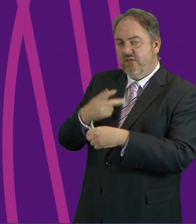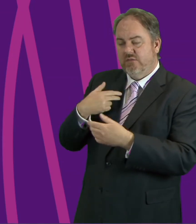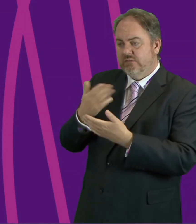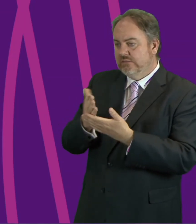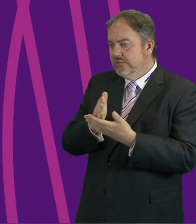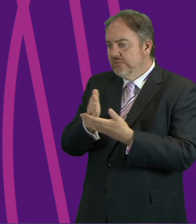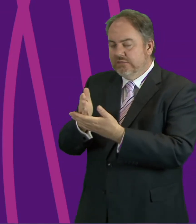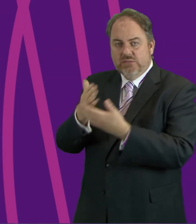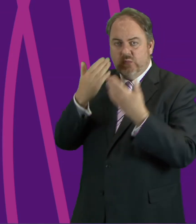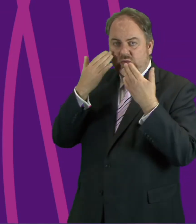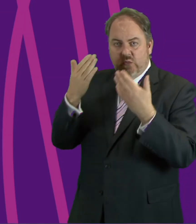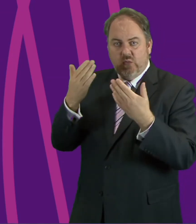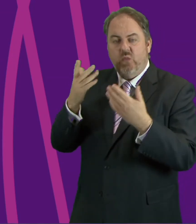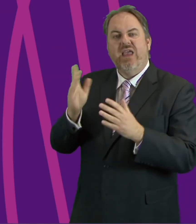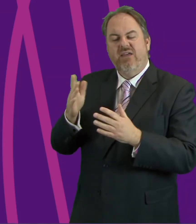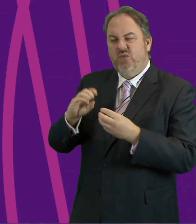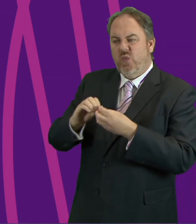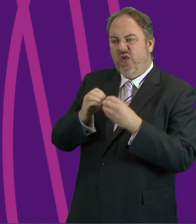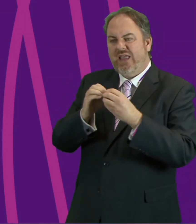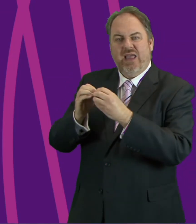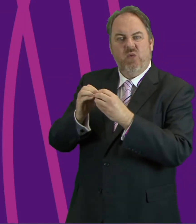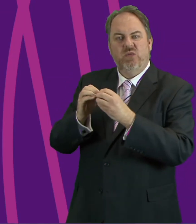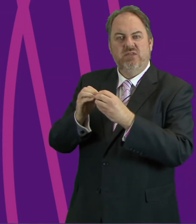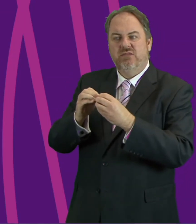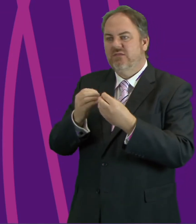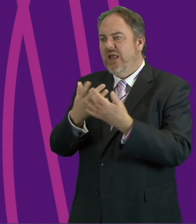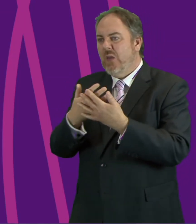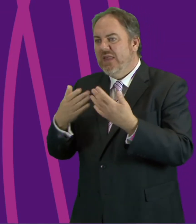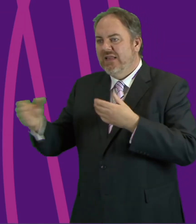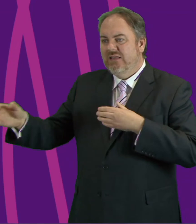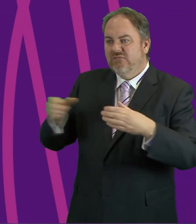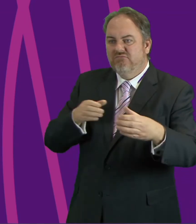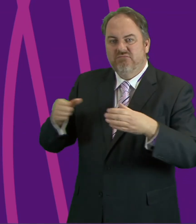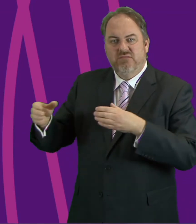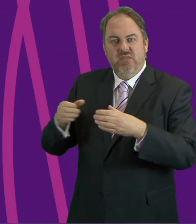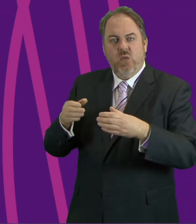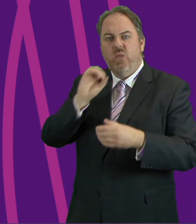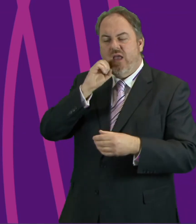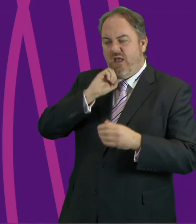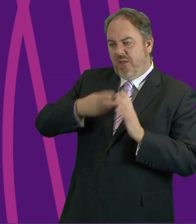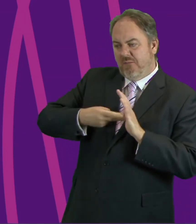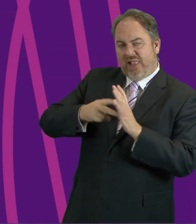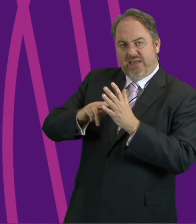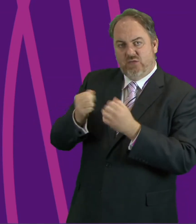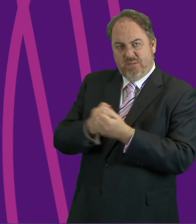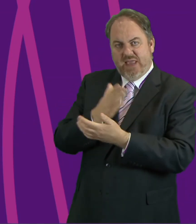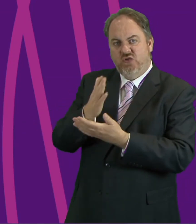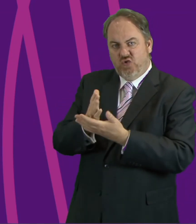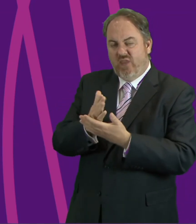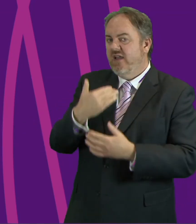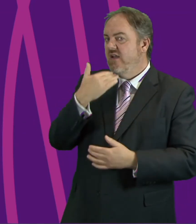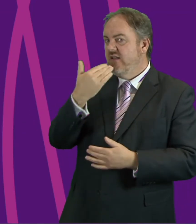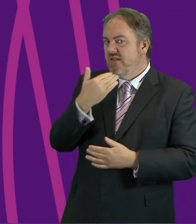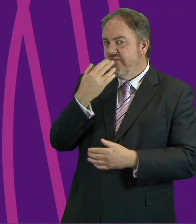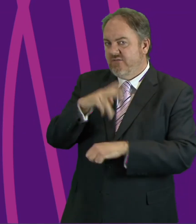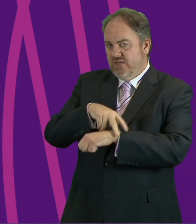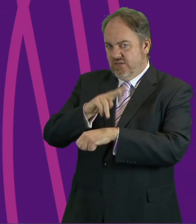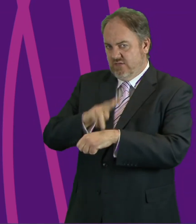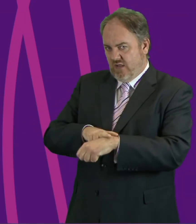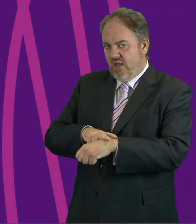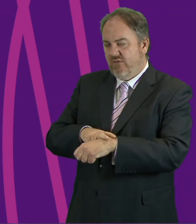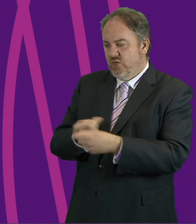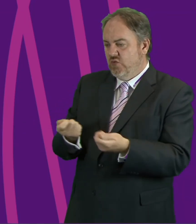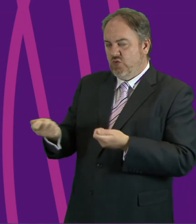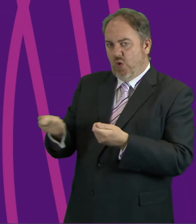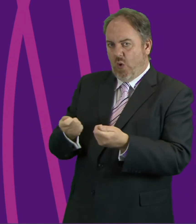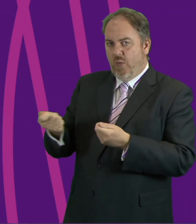events unfold, and the service is already making arrangements to ensure that it's staffed to deal with the